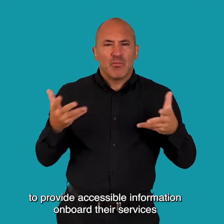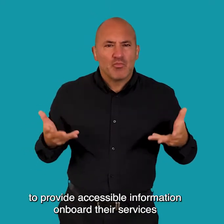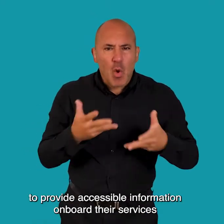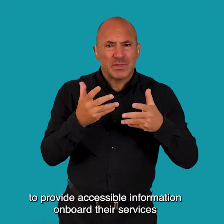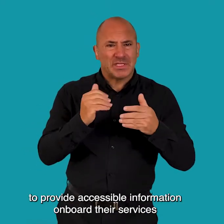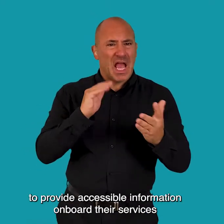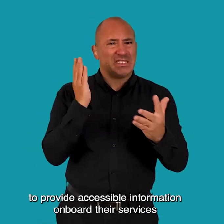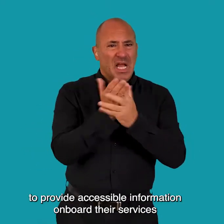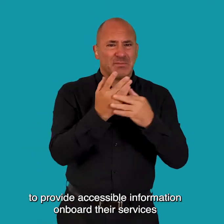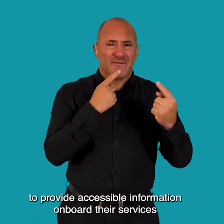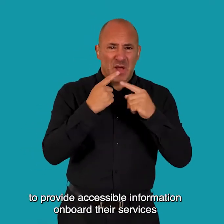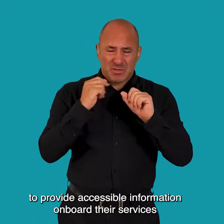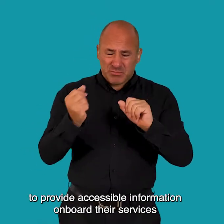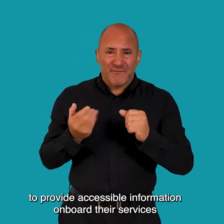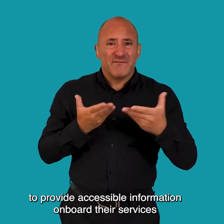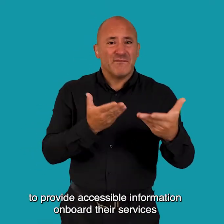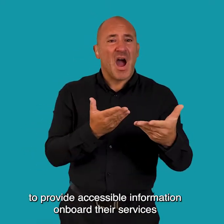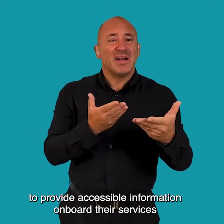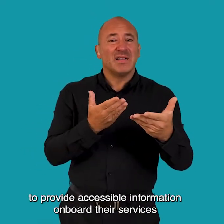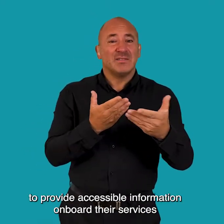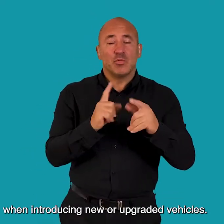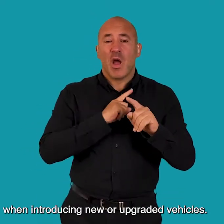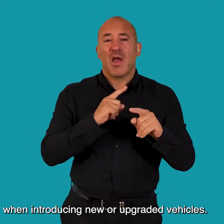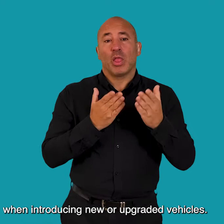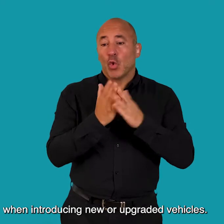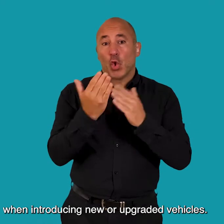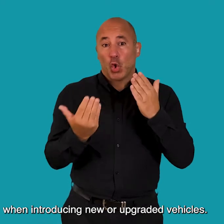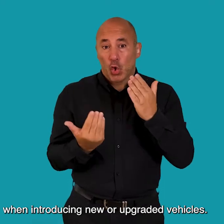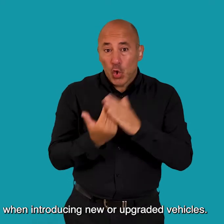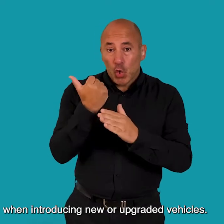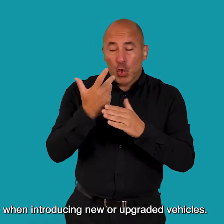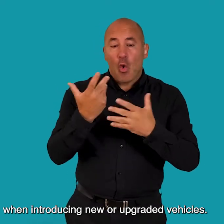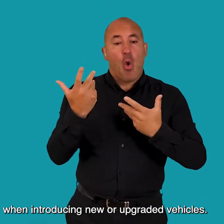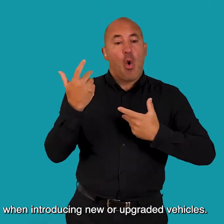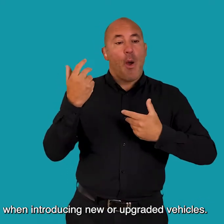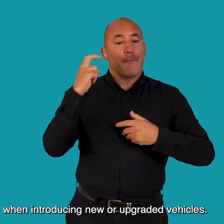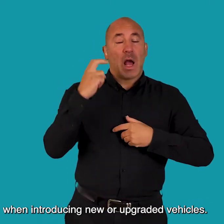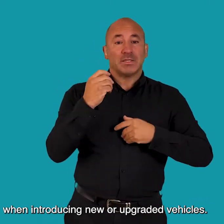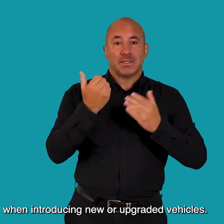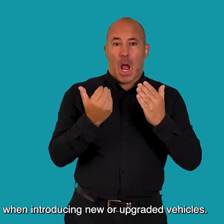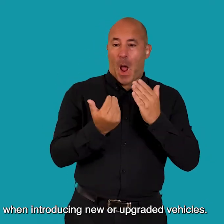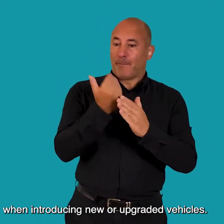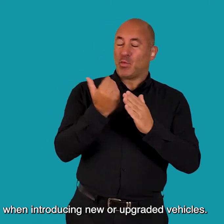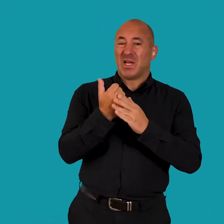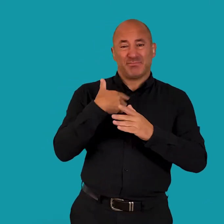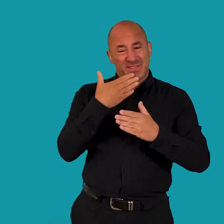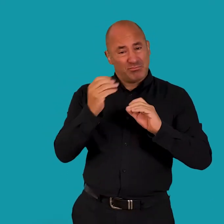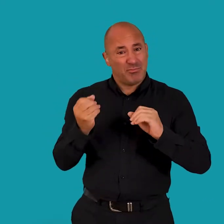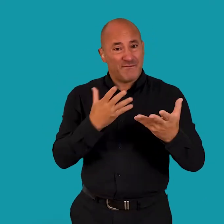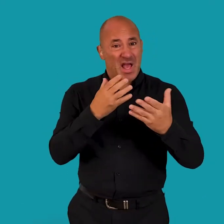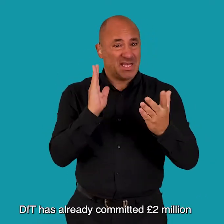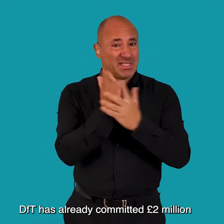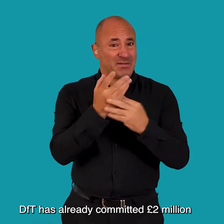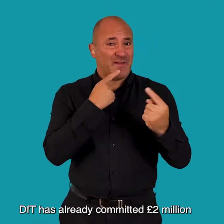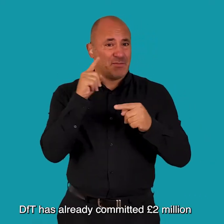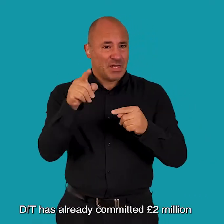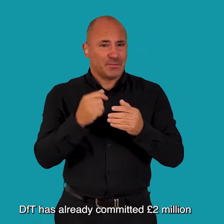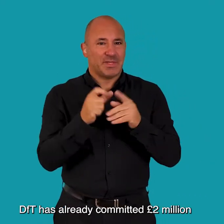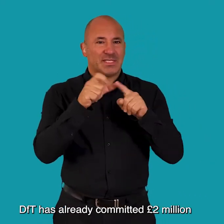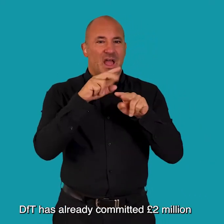accessible information on board their services when introducing new or upgraded vehicles. DFT has already